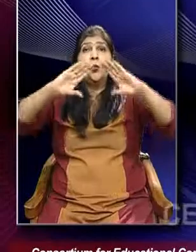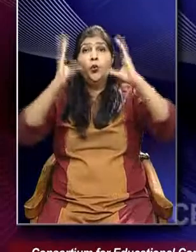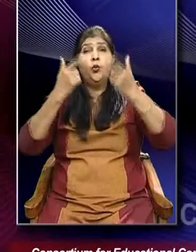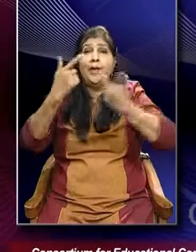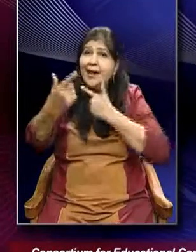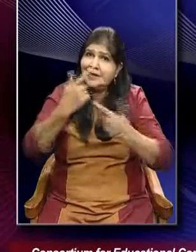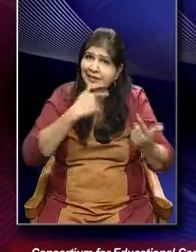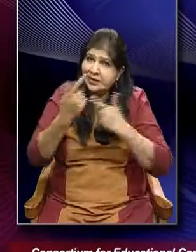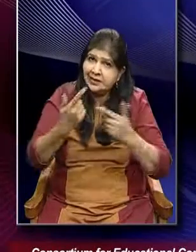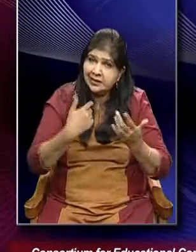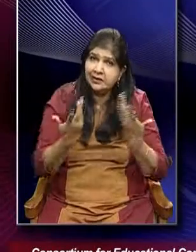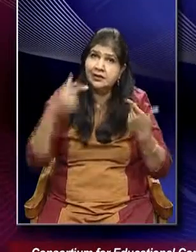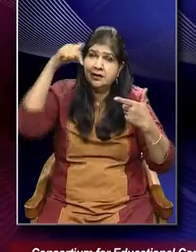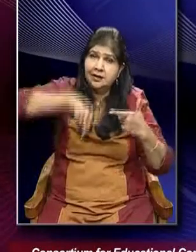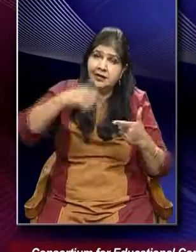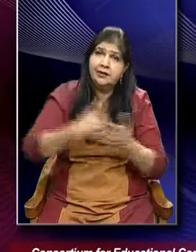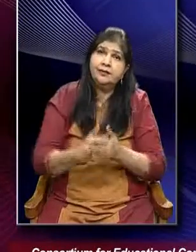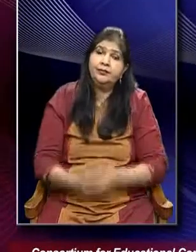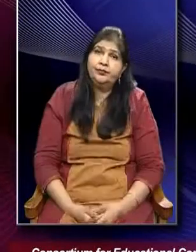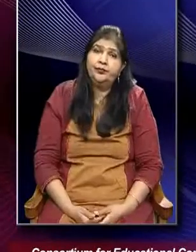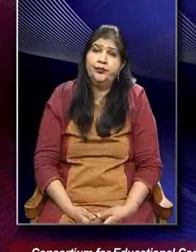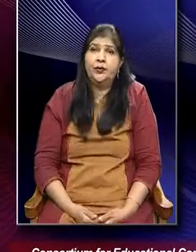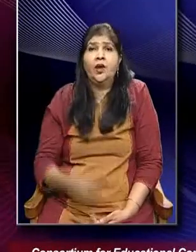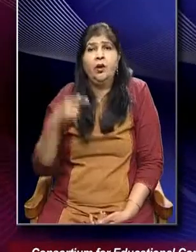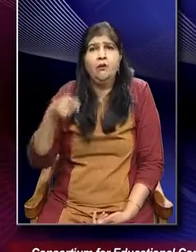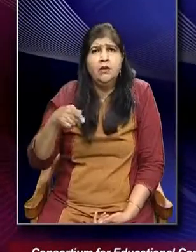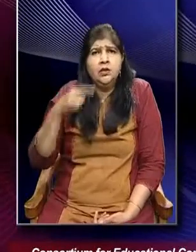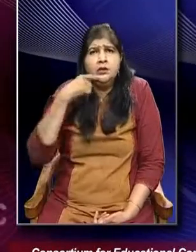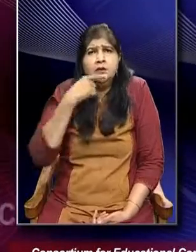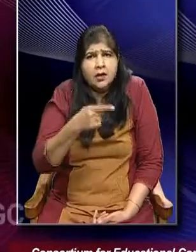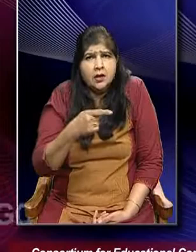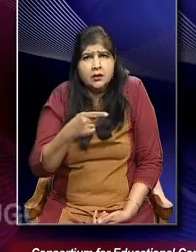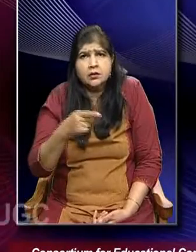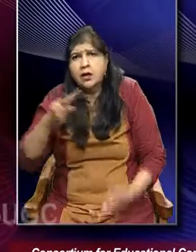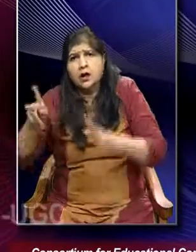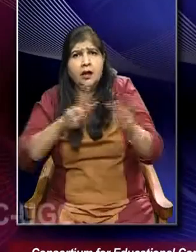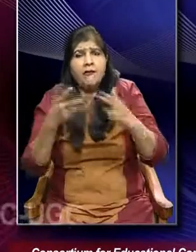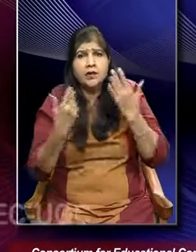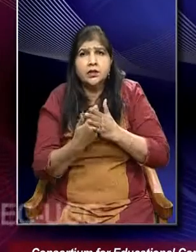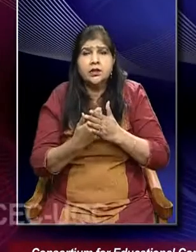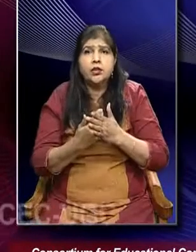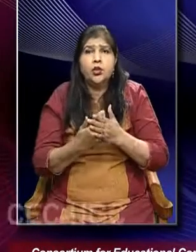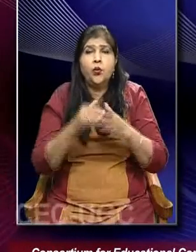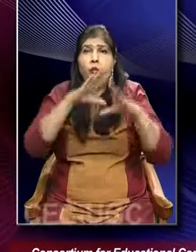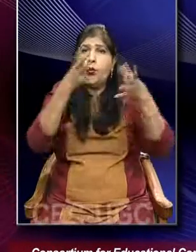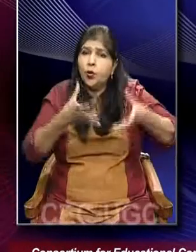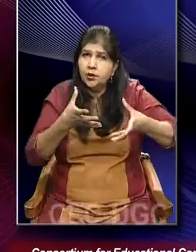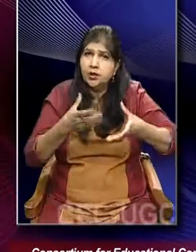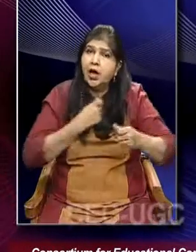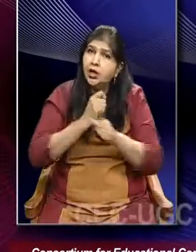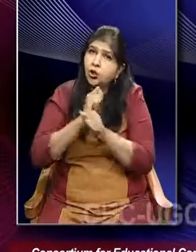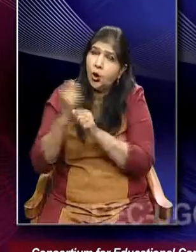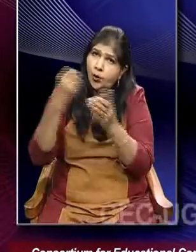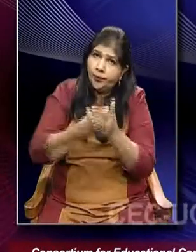exchange, and herein with diversity of goods, diversity of services, diversity